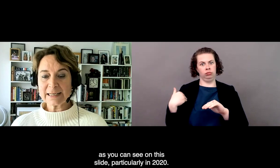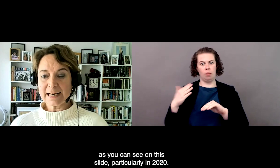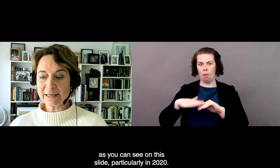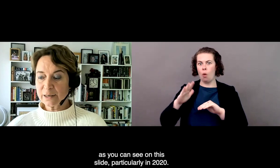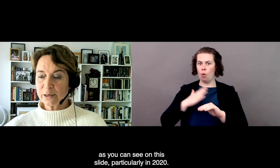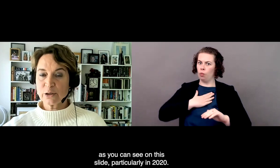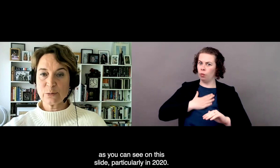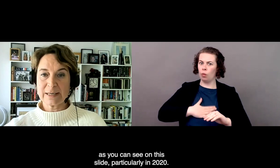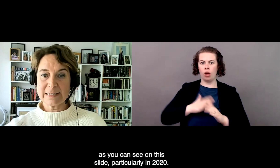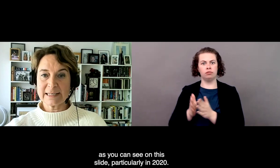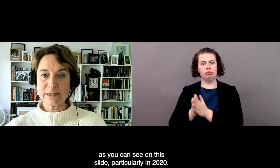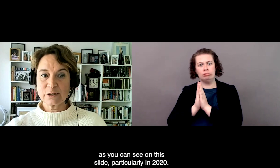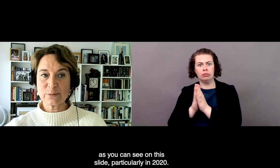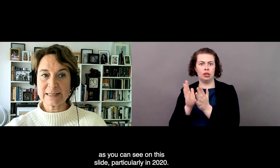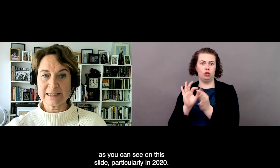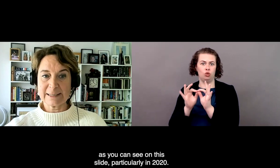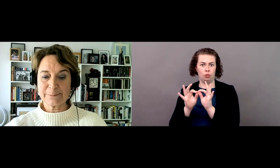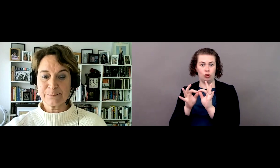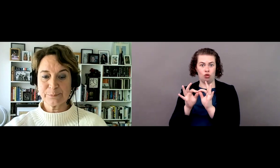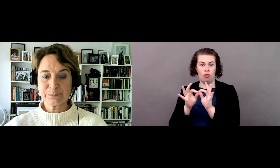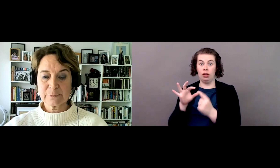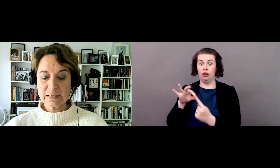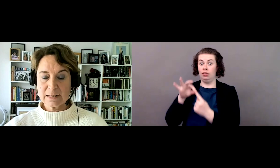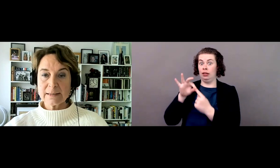in 2020.